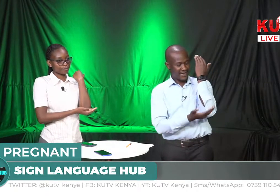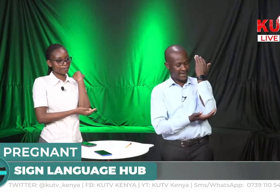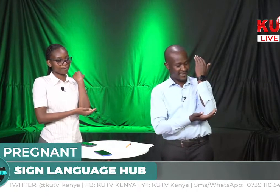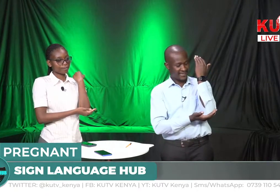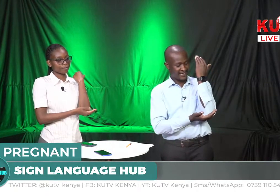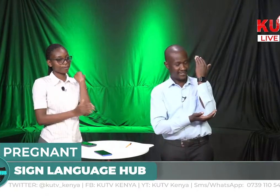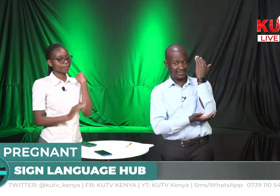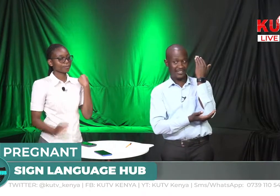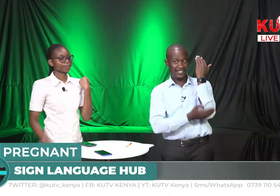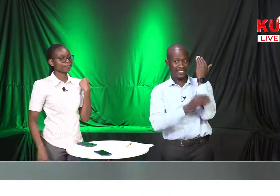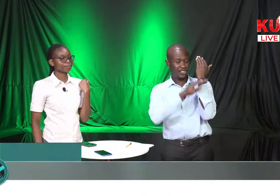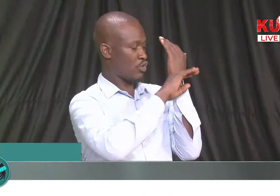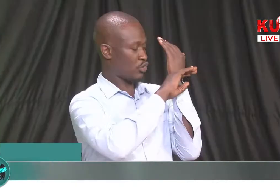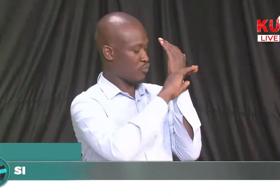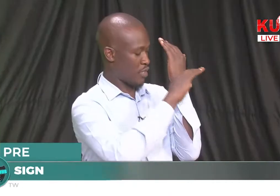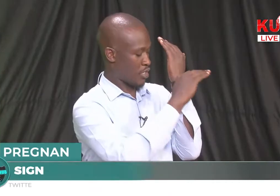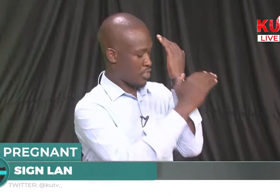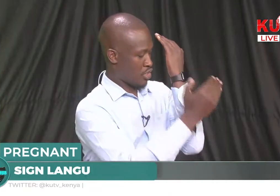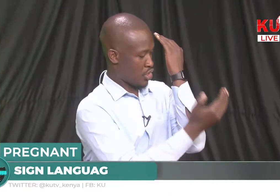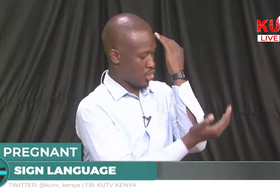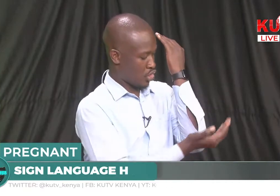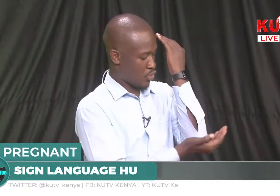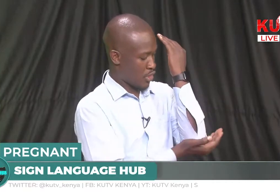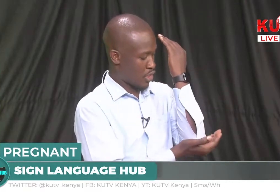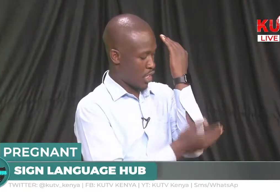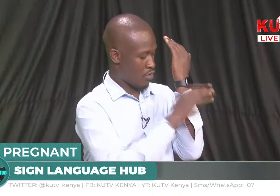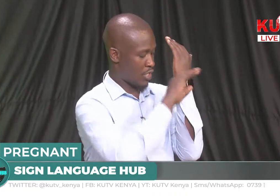Pregnant. See this, the stomach, it shows here, right?